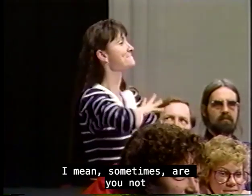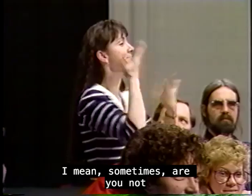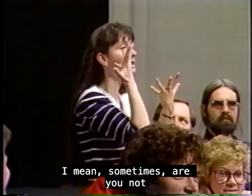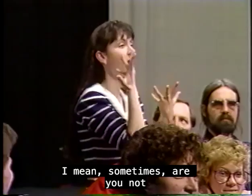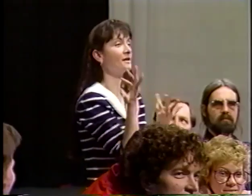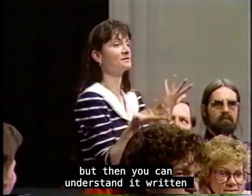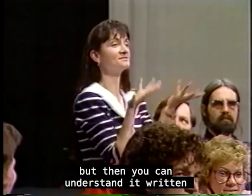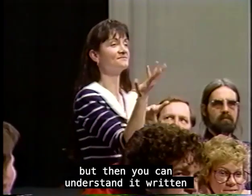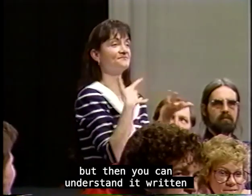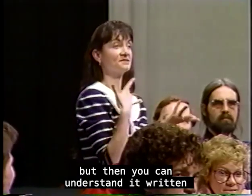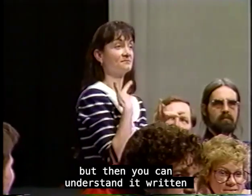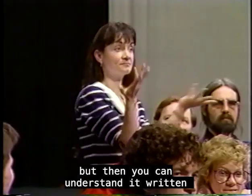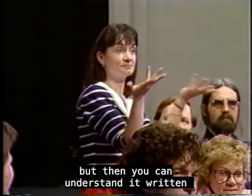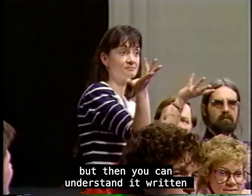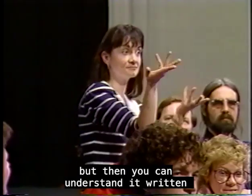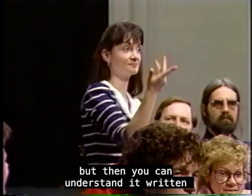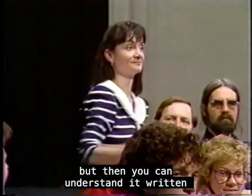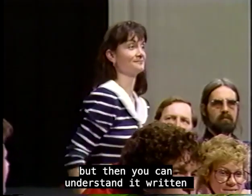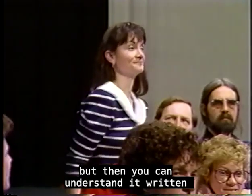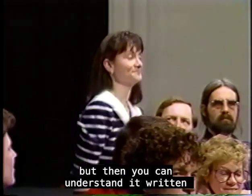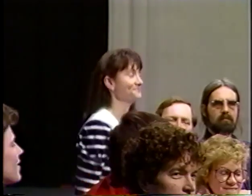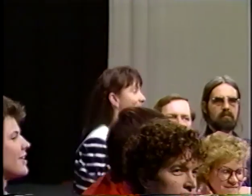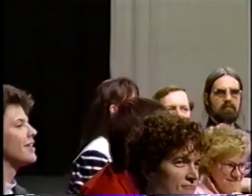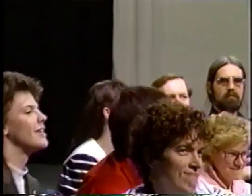understand a question, but then you can understand it written down?